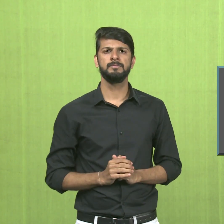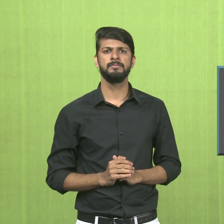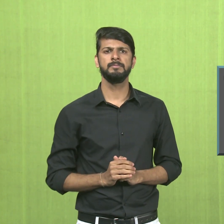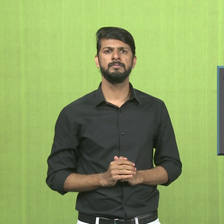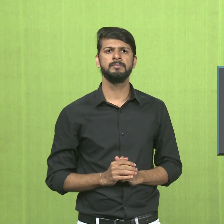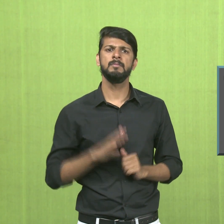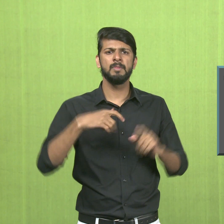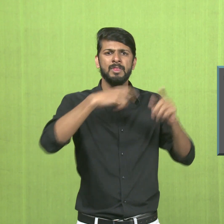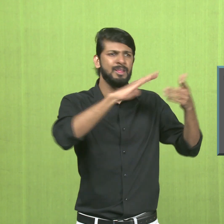The fresco